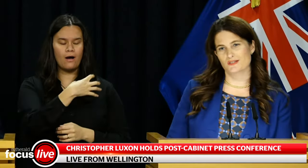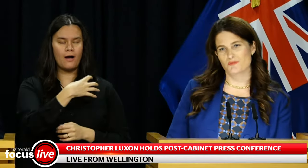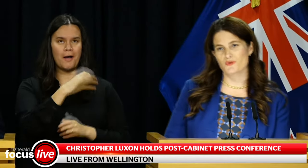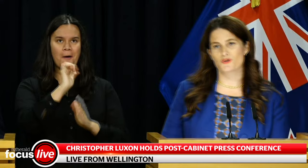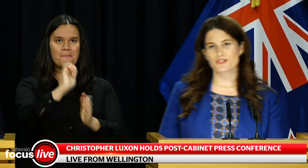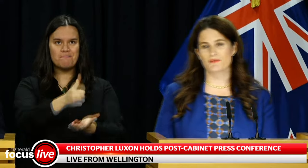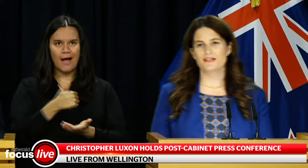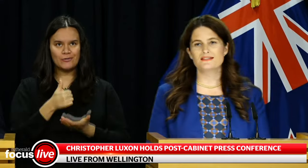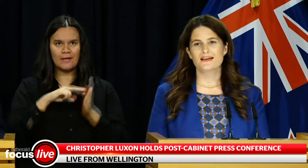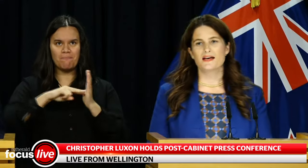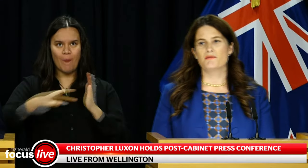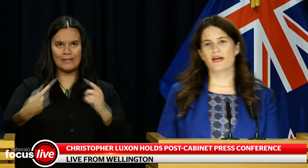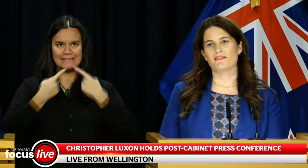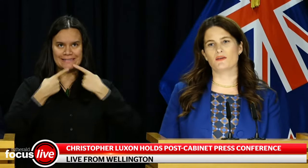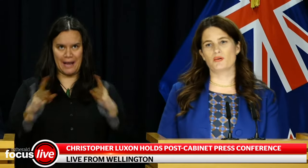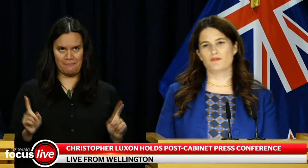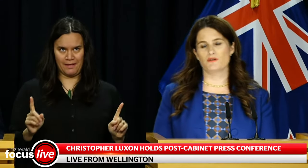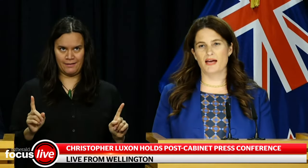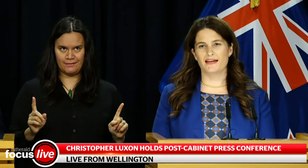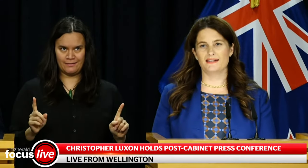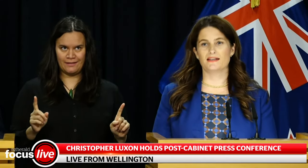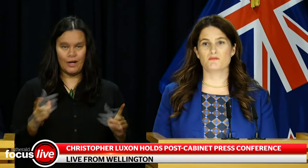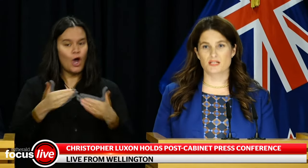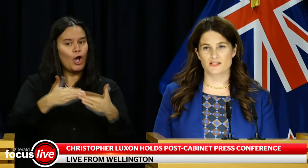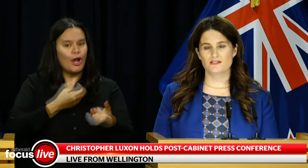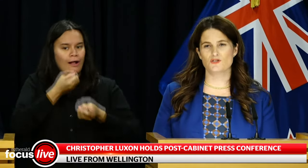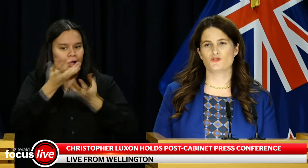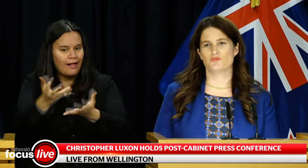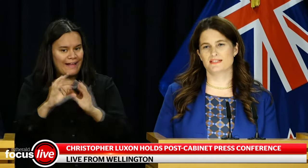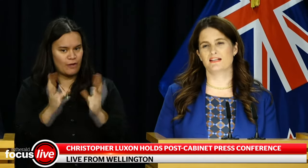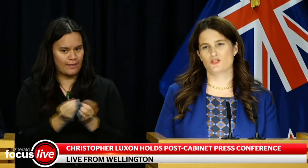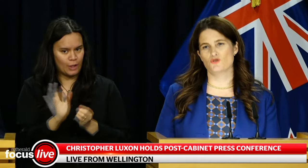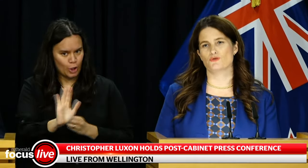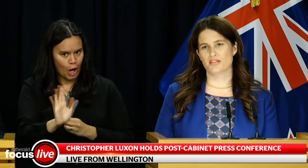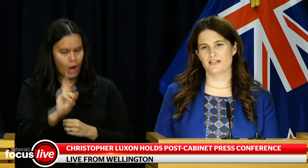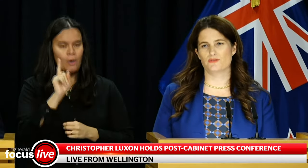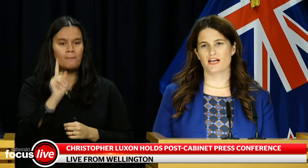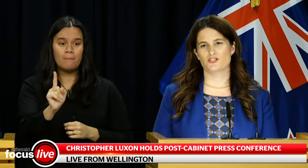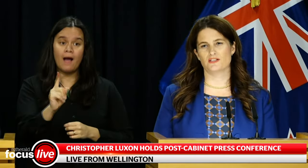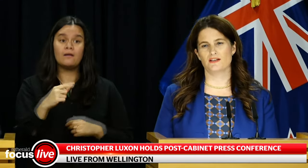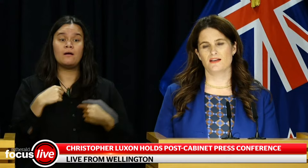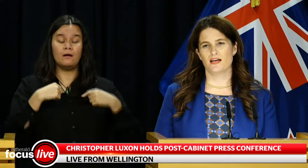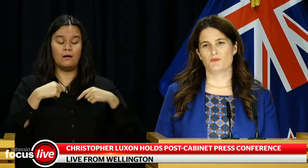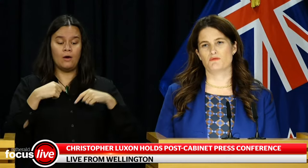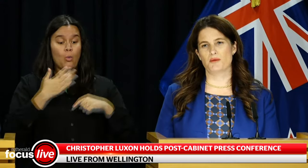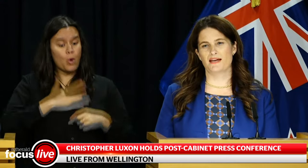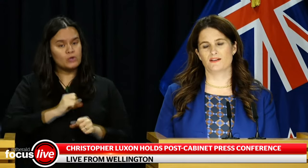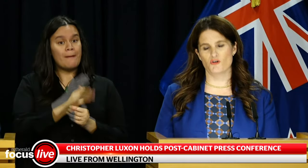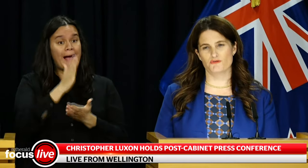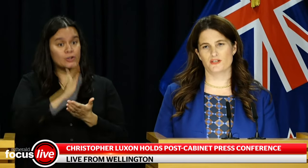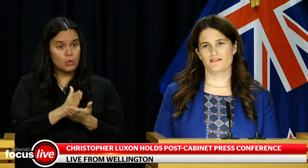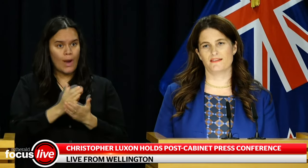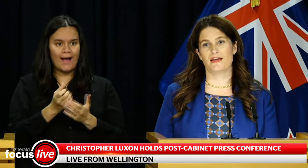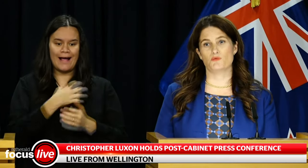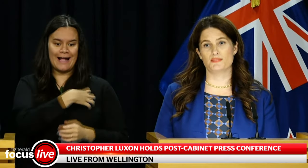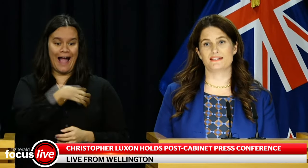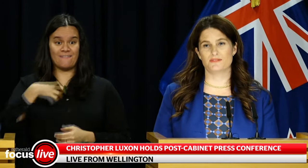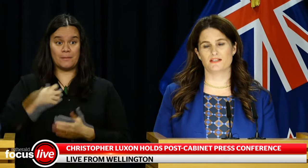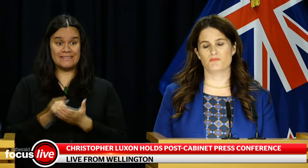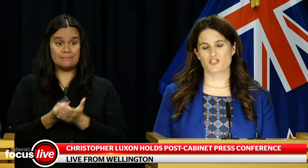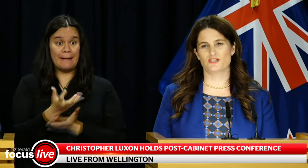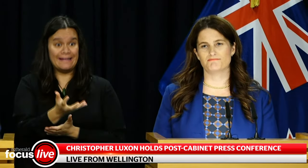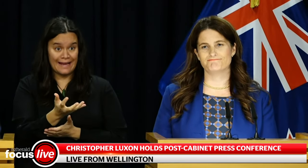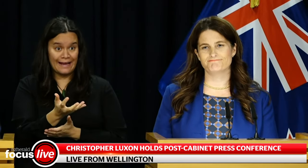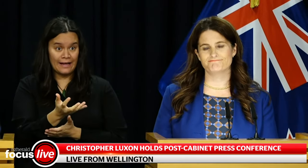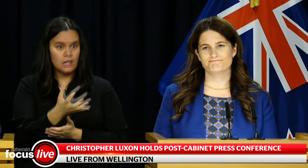Christmas presents before Christmas, but that we remain committed to fiscally neutral tax reduction and we remain confident that that will be